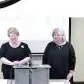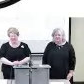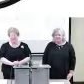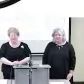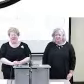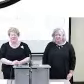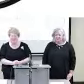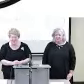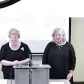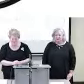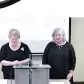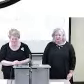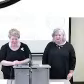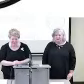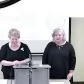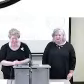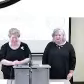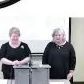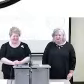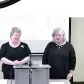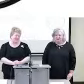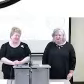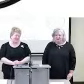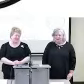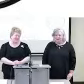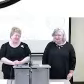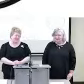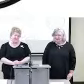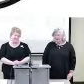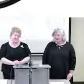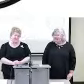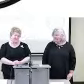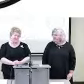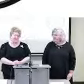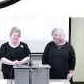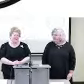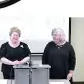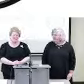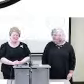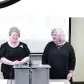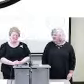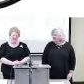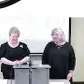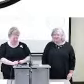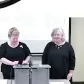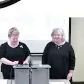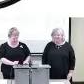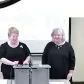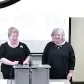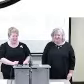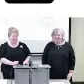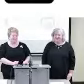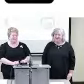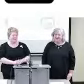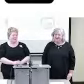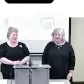and valuable and i have to use my time to be a strong student so that's the first way the second